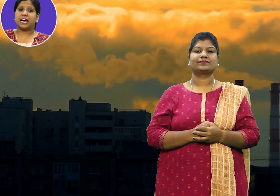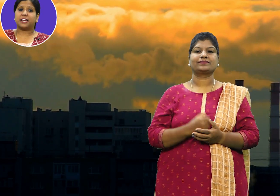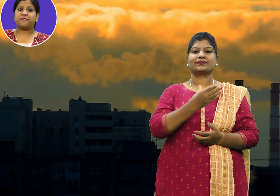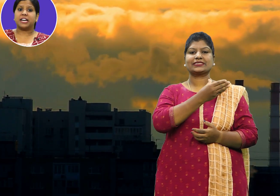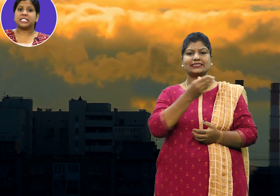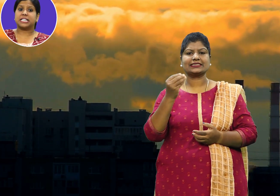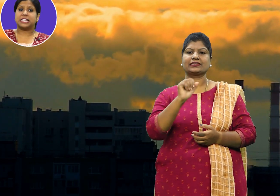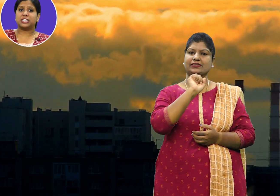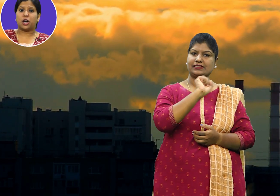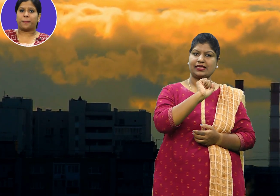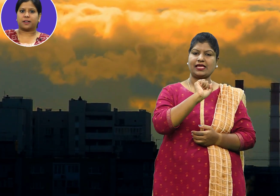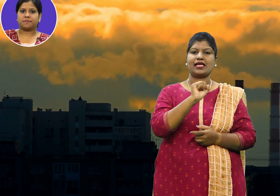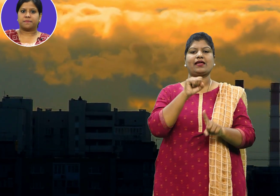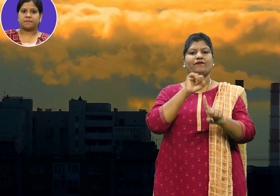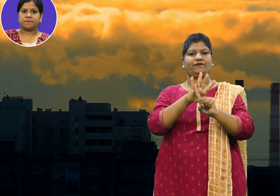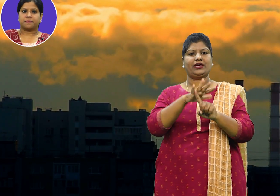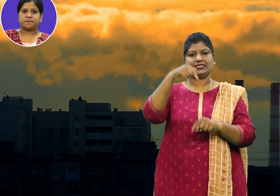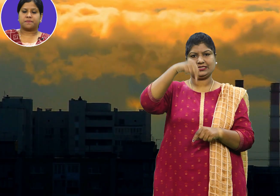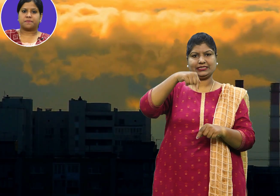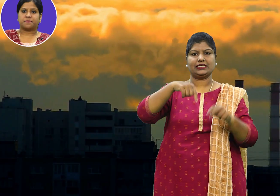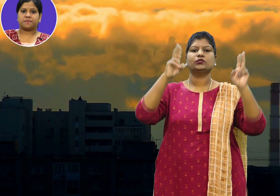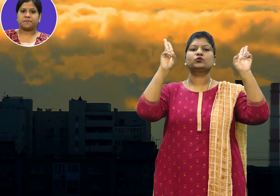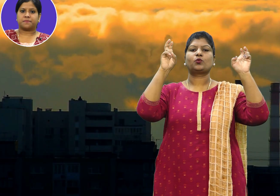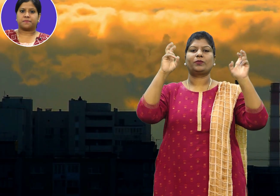and their effects in this topic.